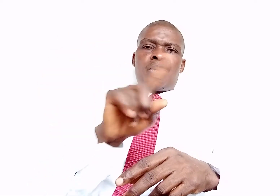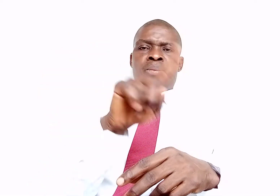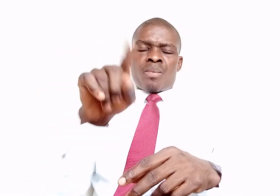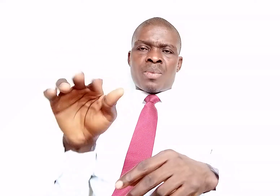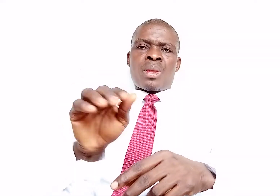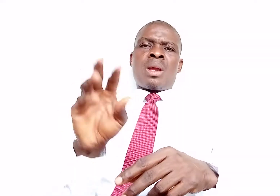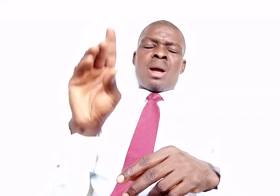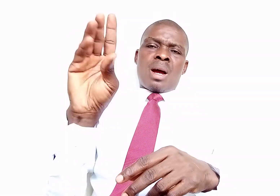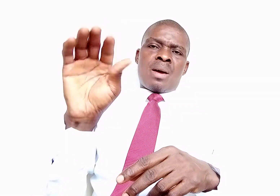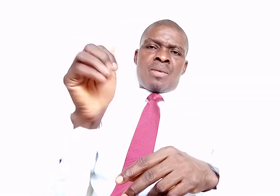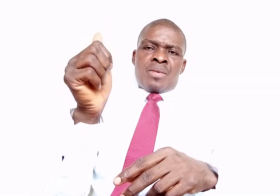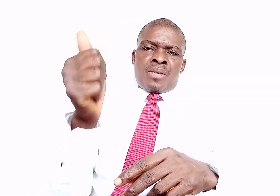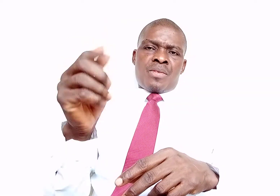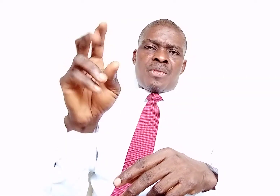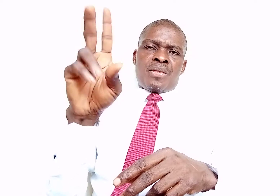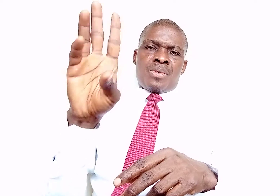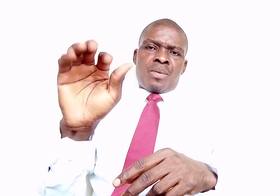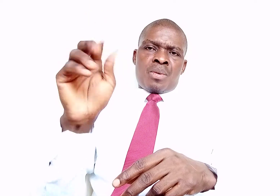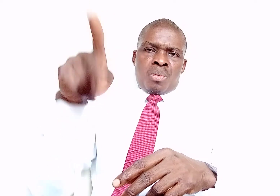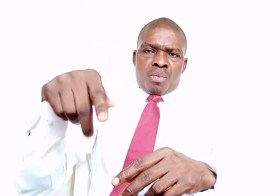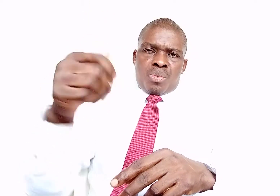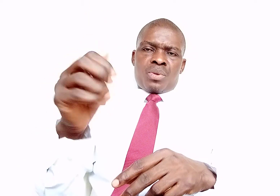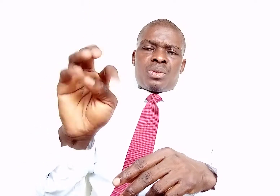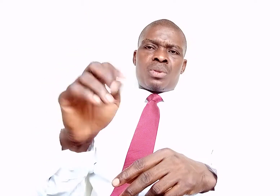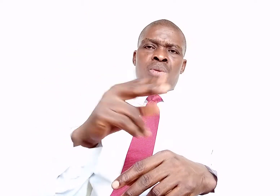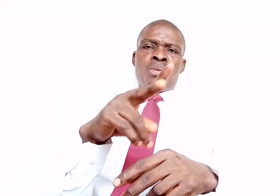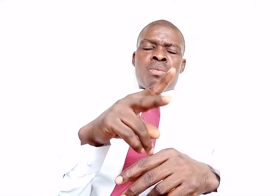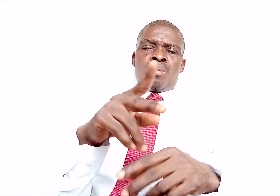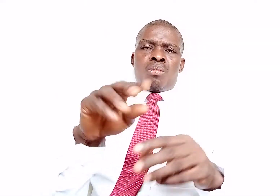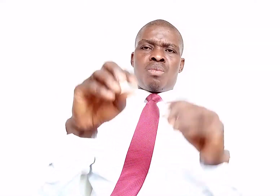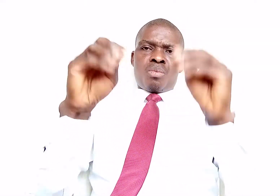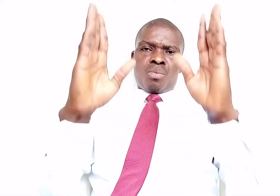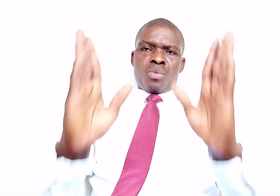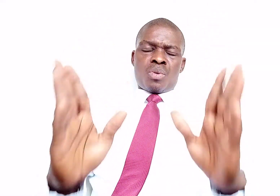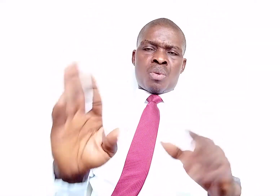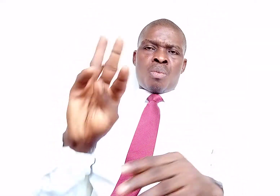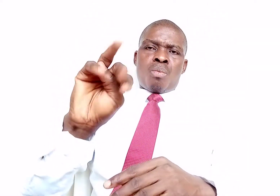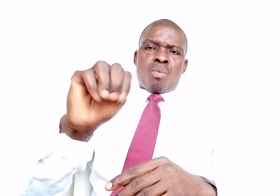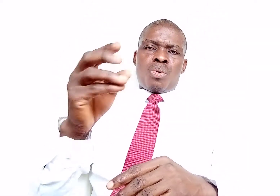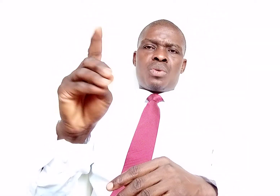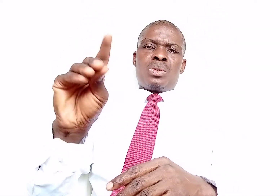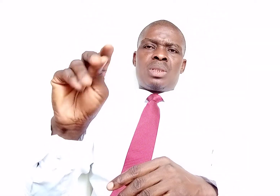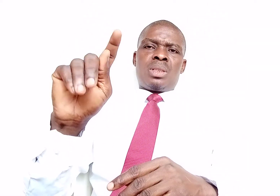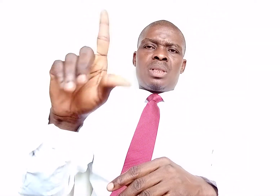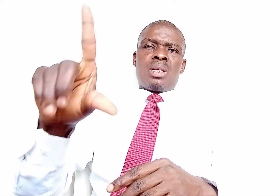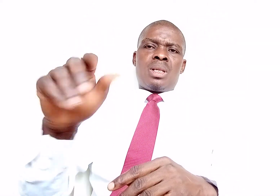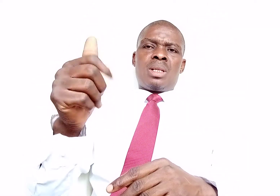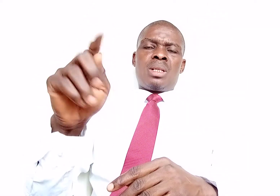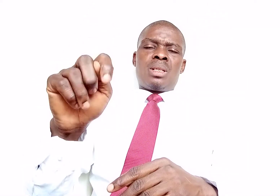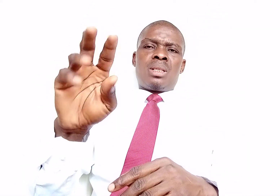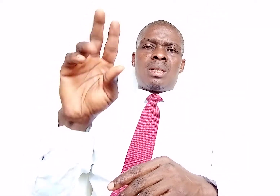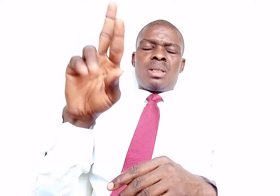ventilator, processor, professor, modulator, and many other